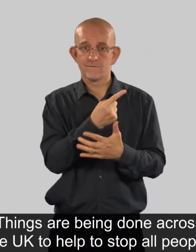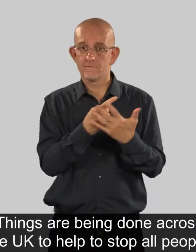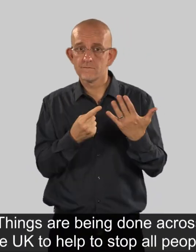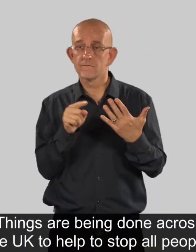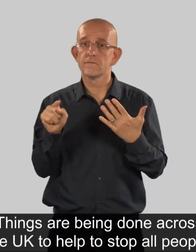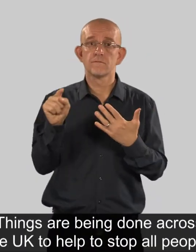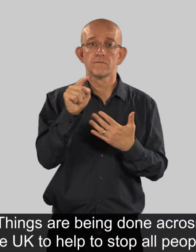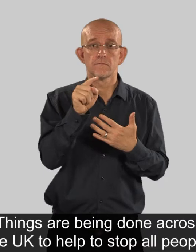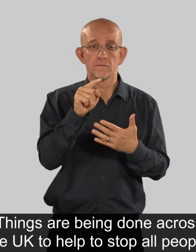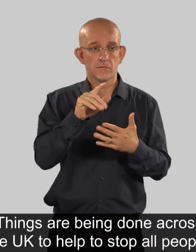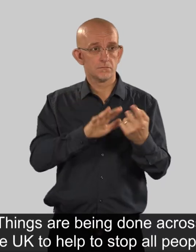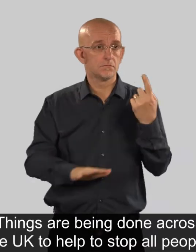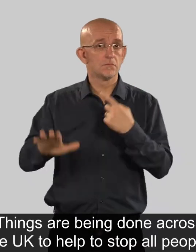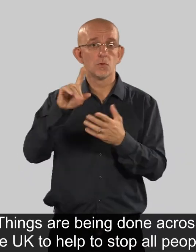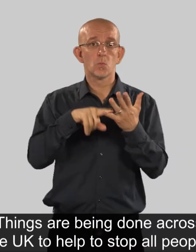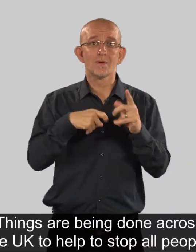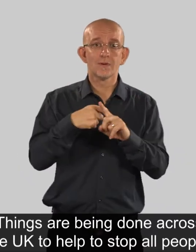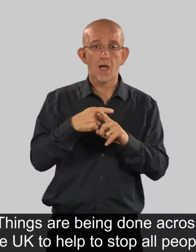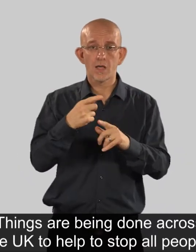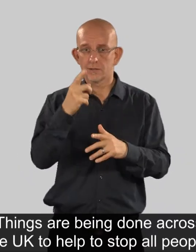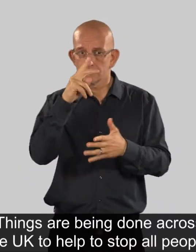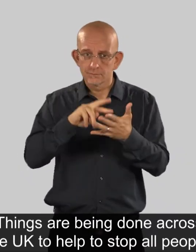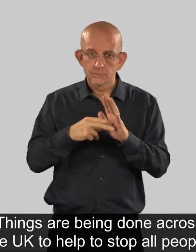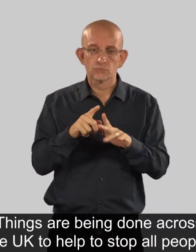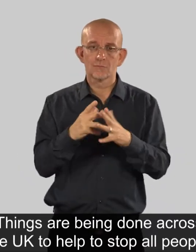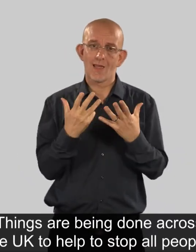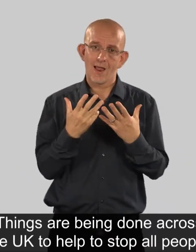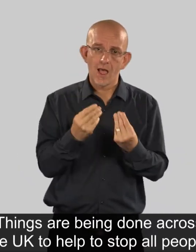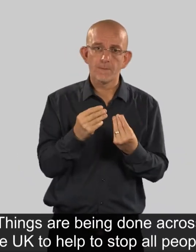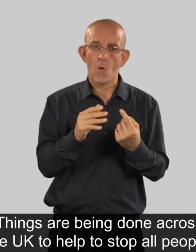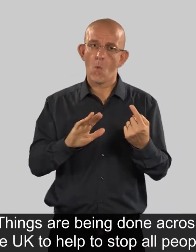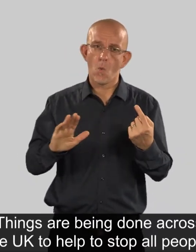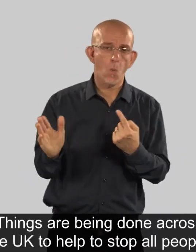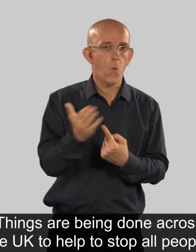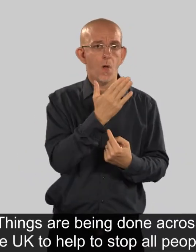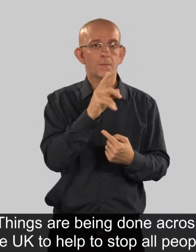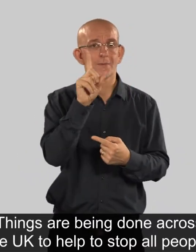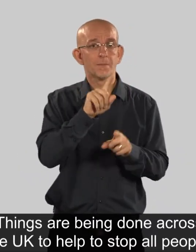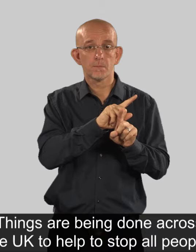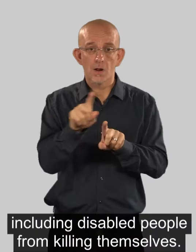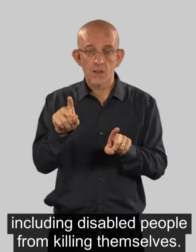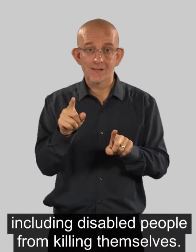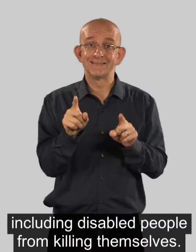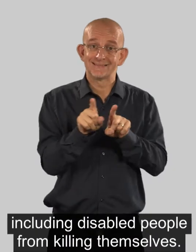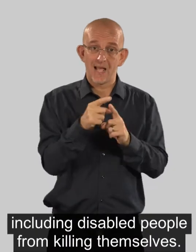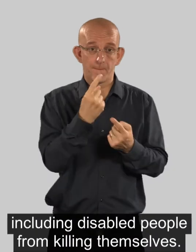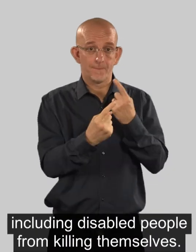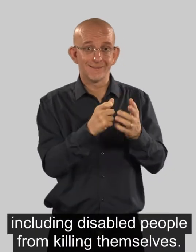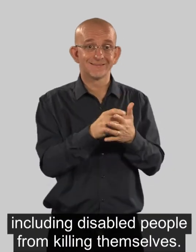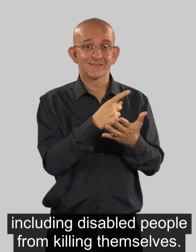Things have been done across the UK to help to stop all people, including disabled people, from killing